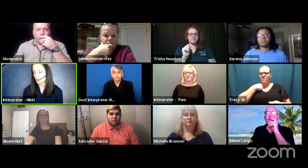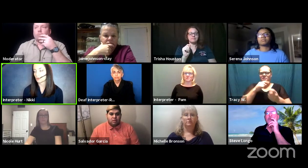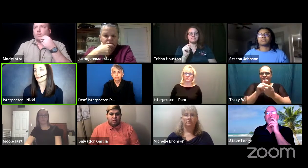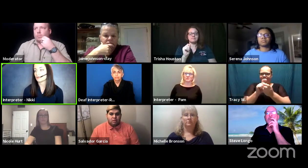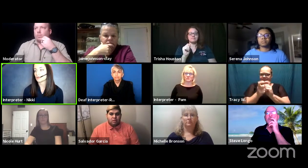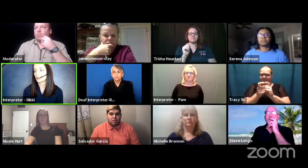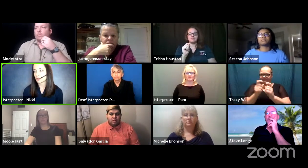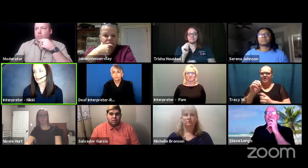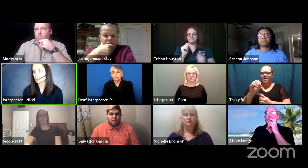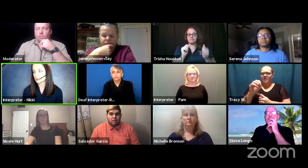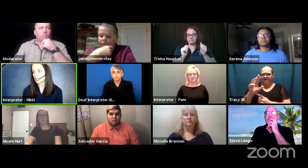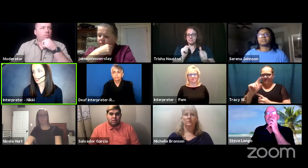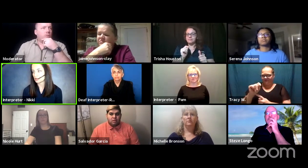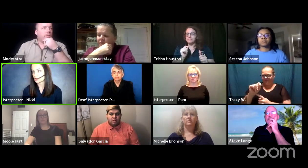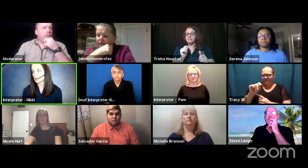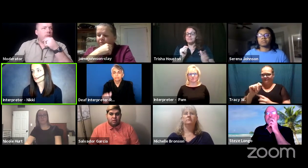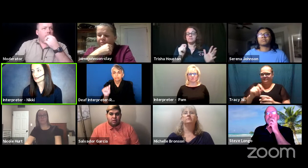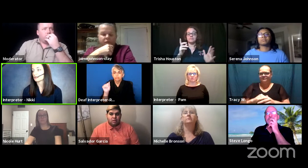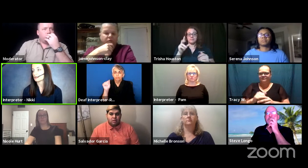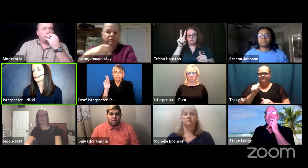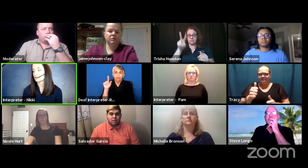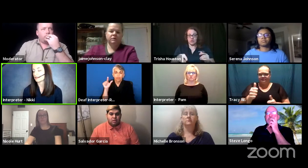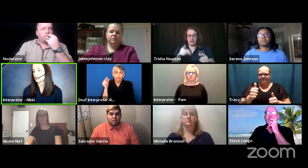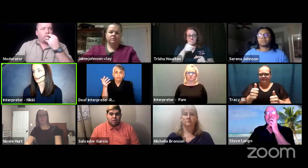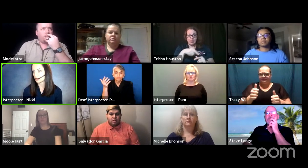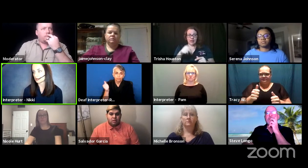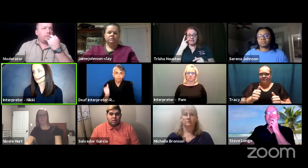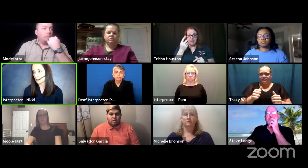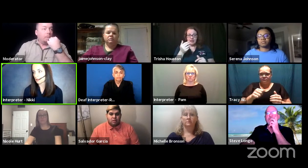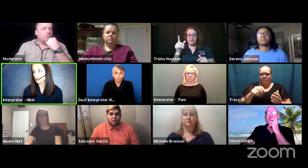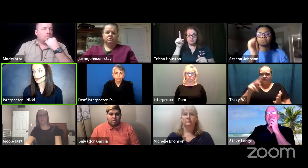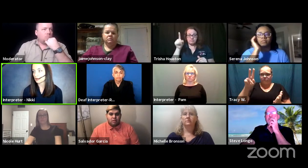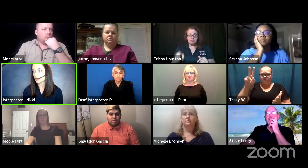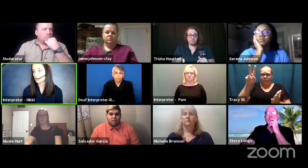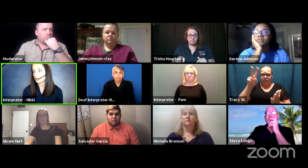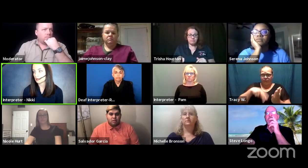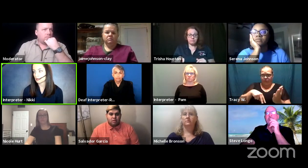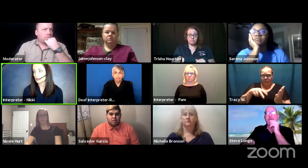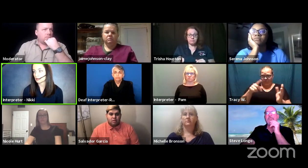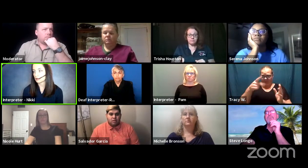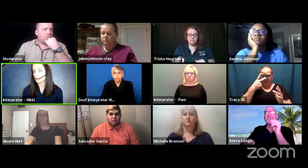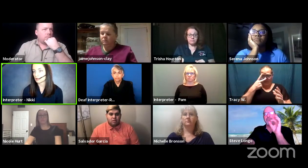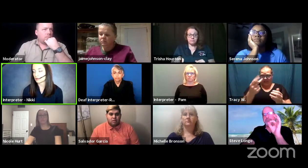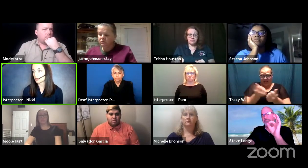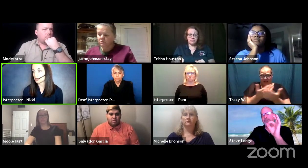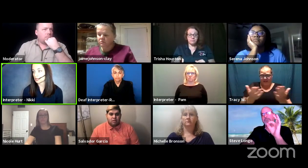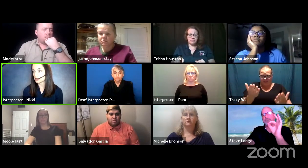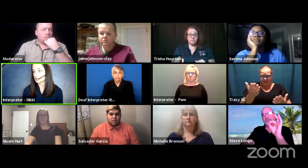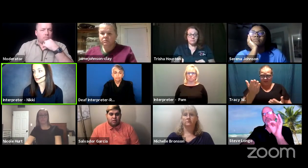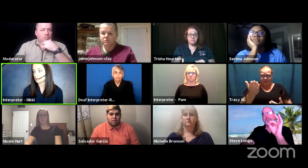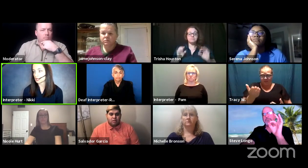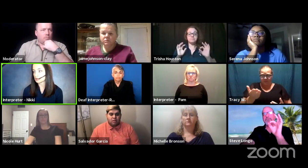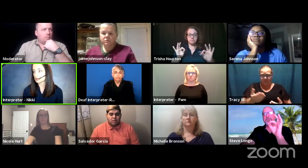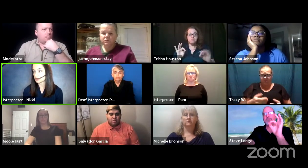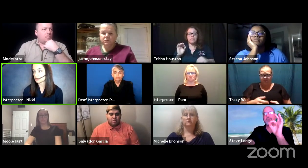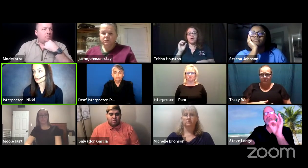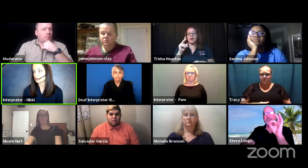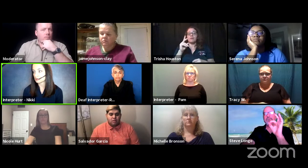Okay, so that has been changed to reflect the correct month. And everyone can see the minutes.